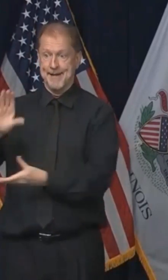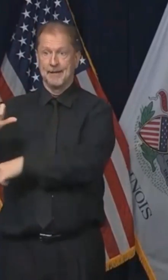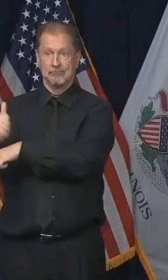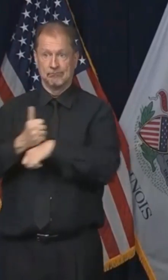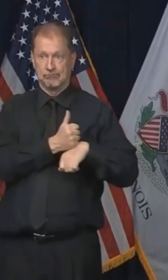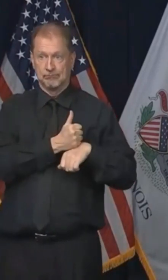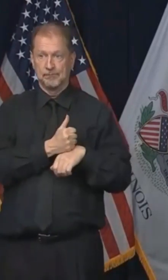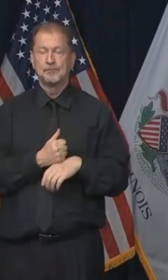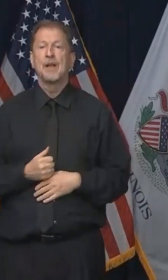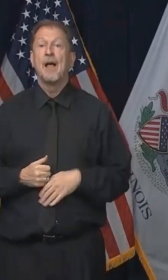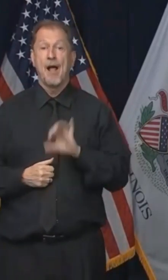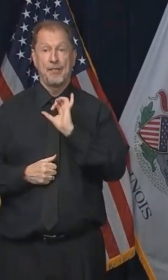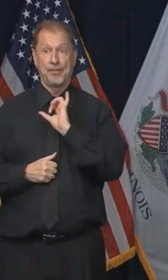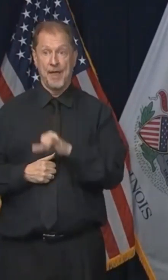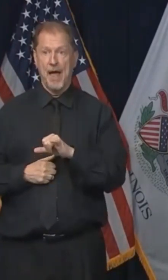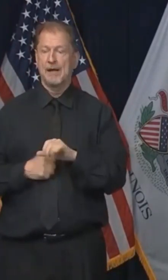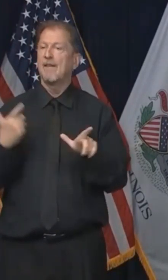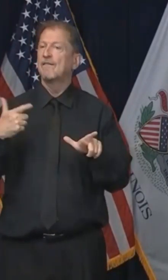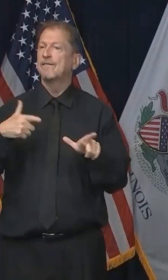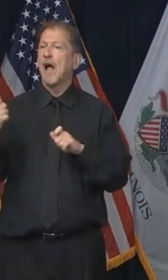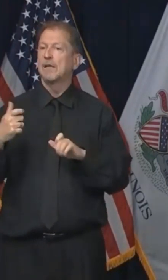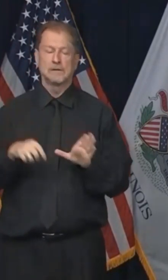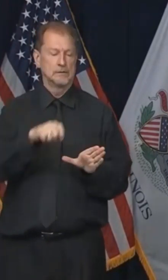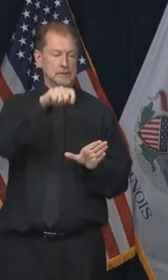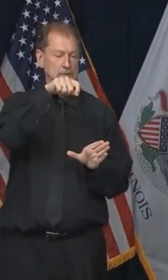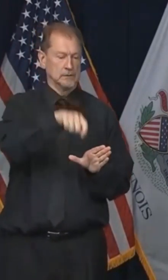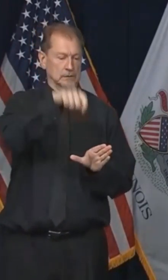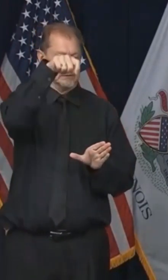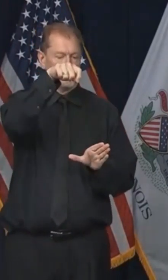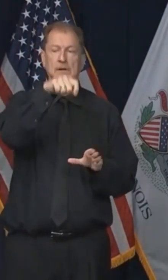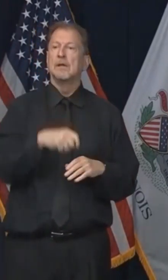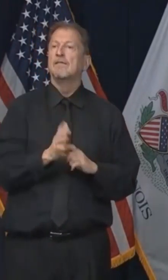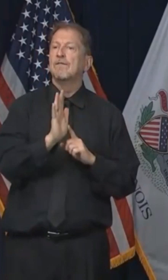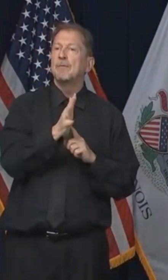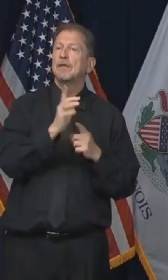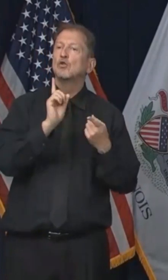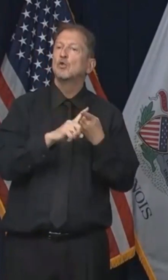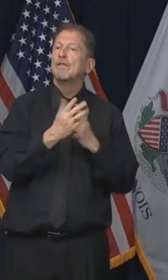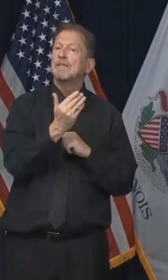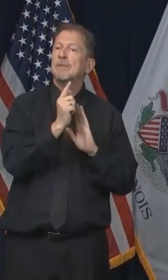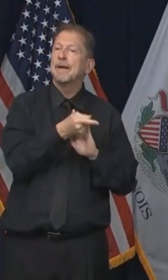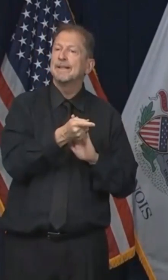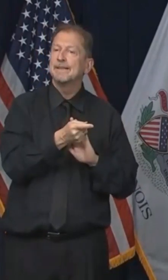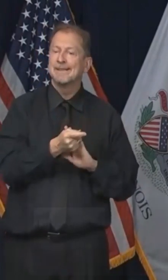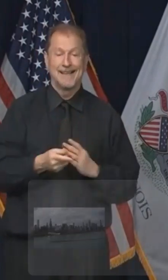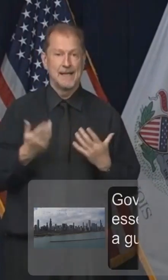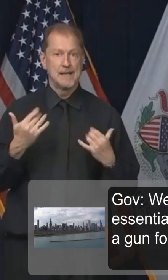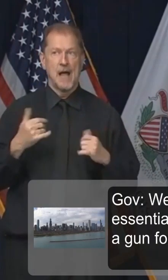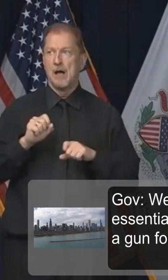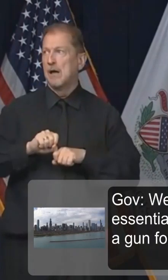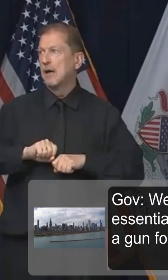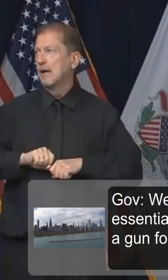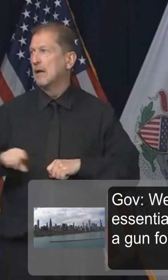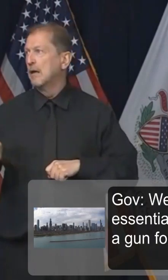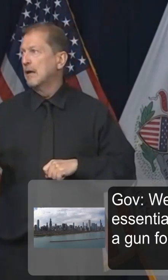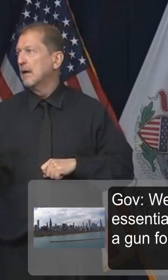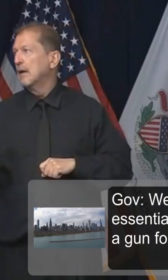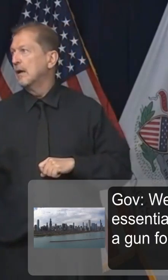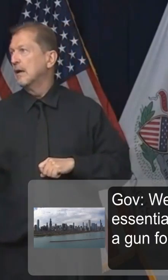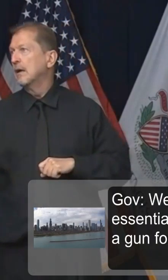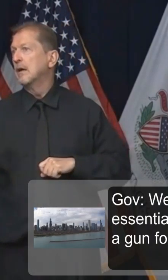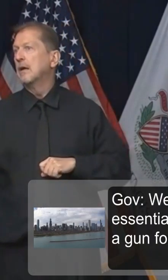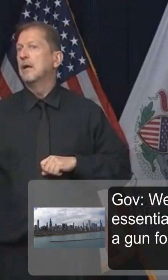the ability to do these rapid tests, which take 5 to 15 minutes each, as opposed to what is now basically a 4 to 6